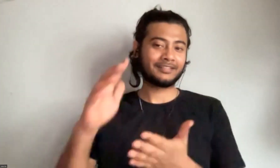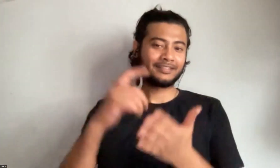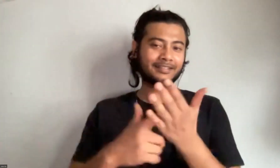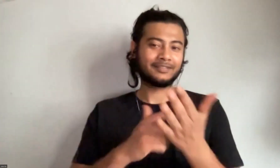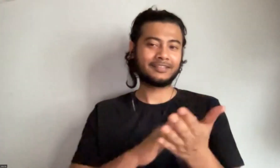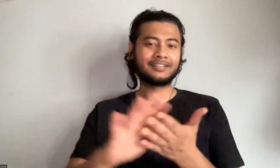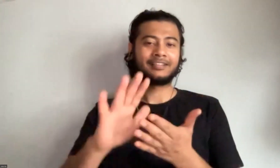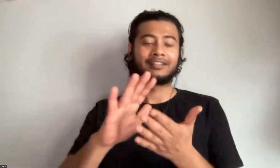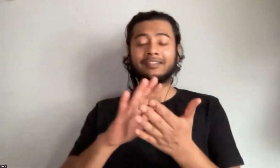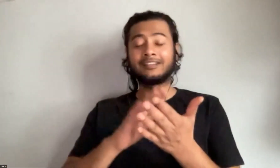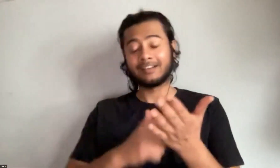Hare Hare.